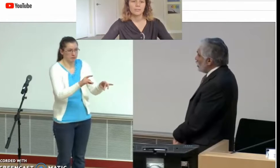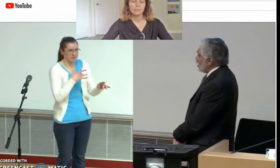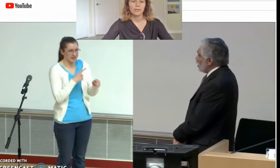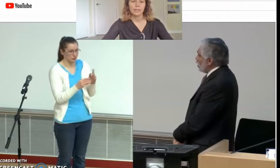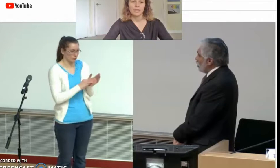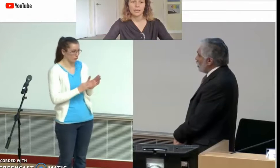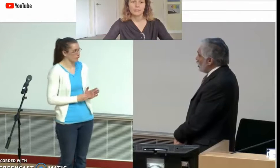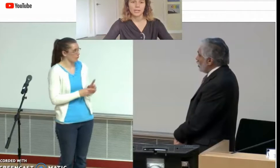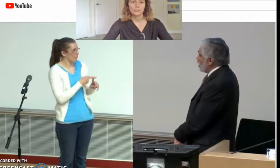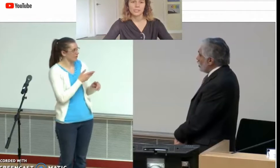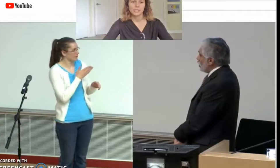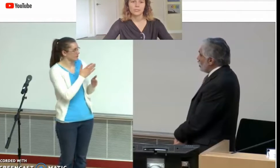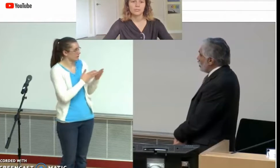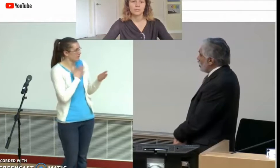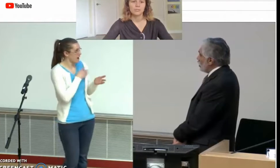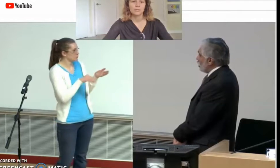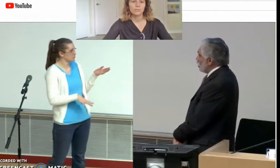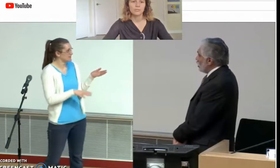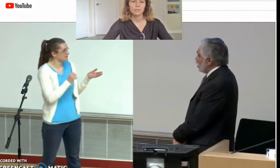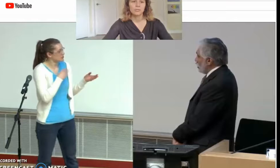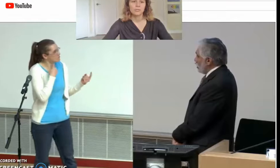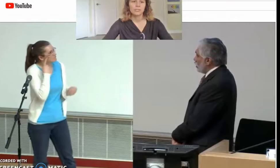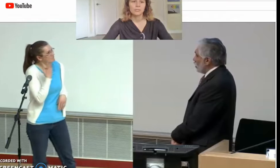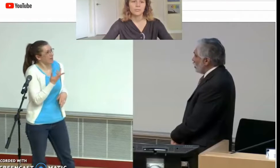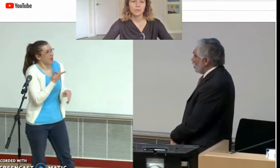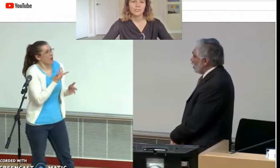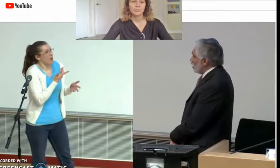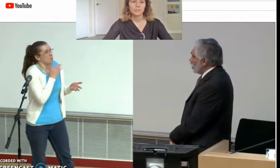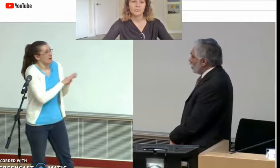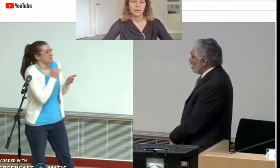What about late language acquisition? Because some of my students, well,